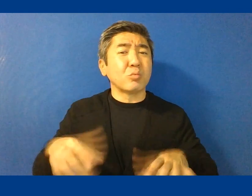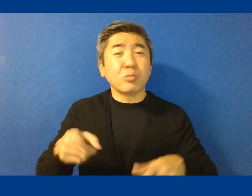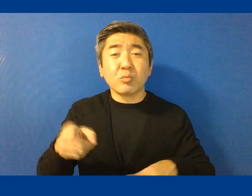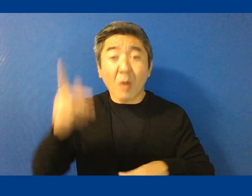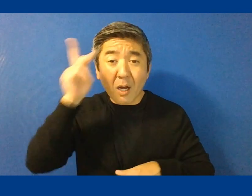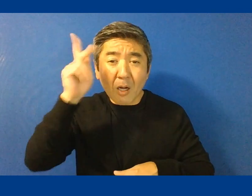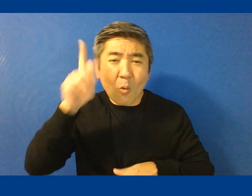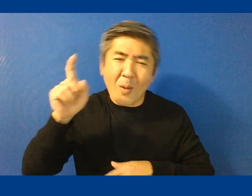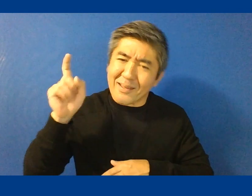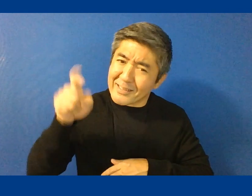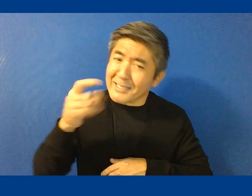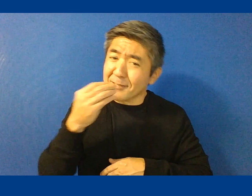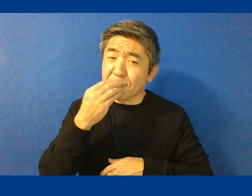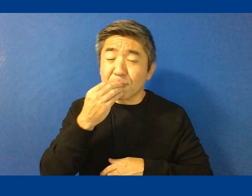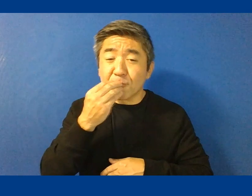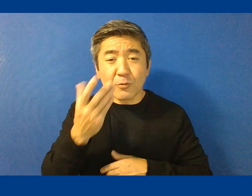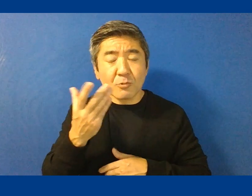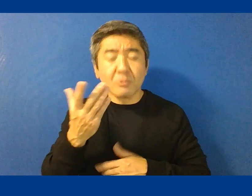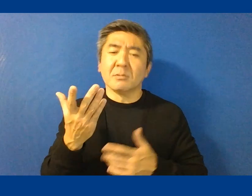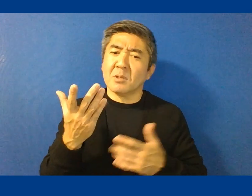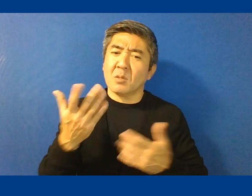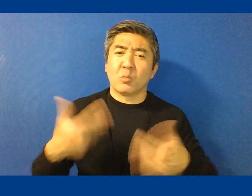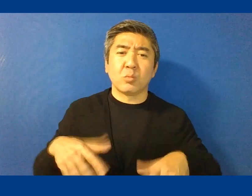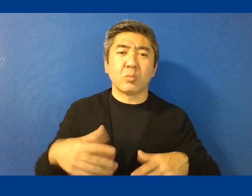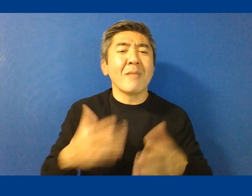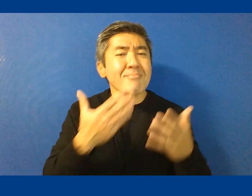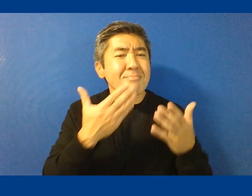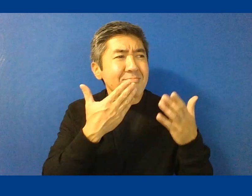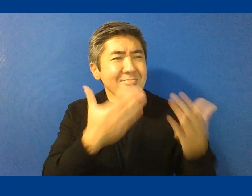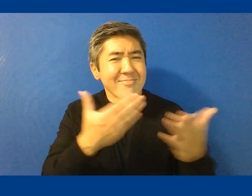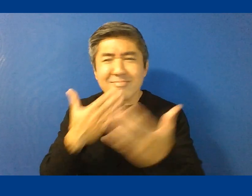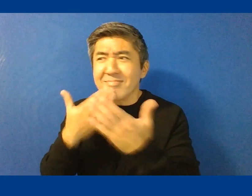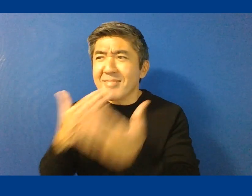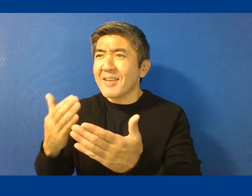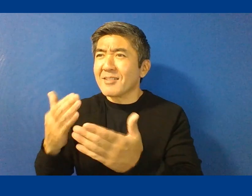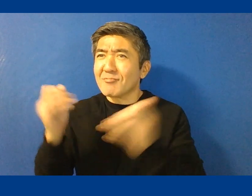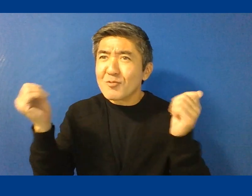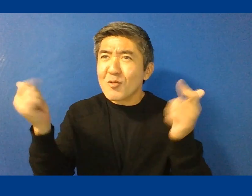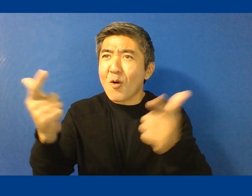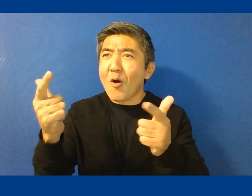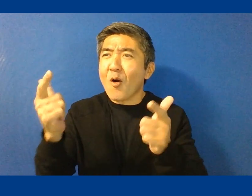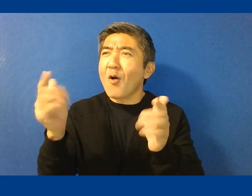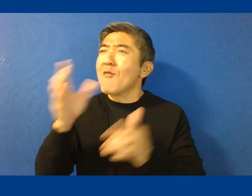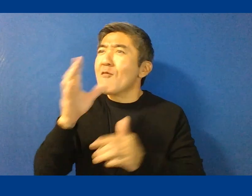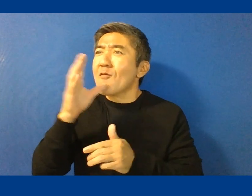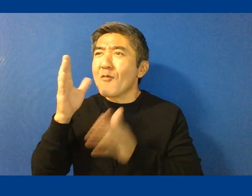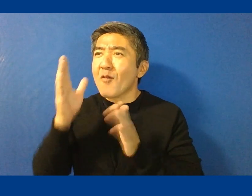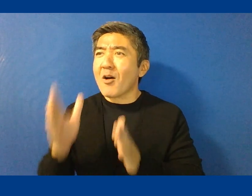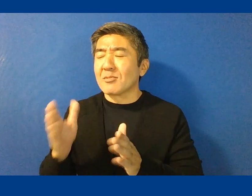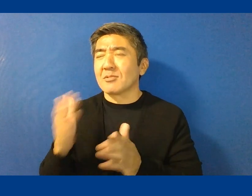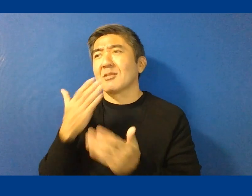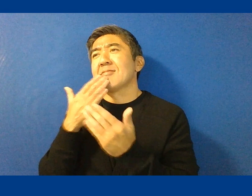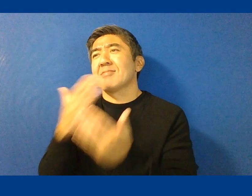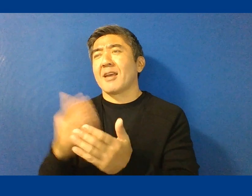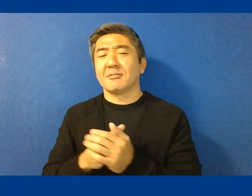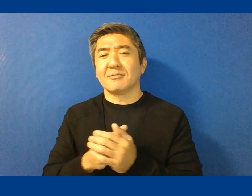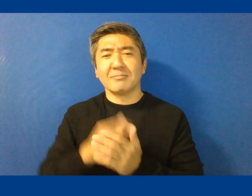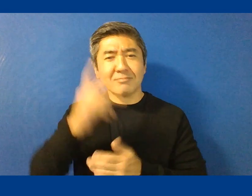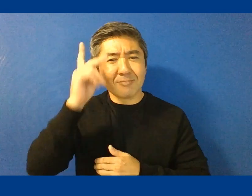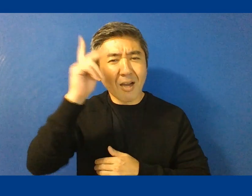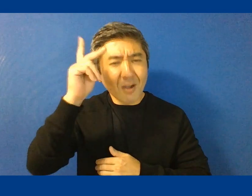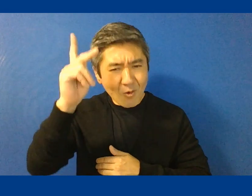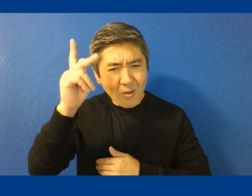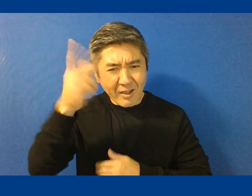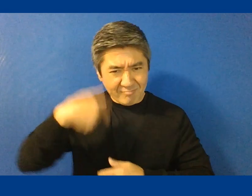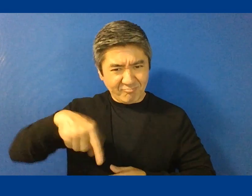unprecedented demand during the coronavirus epidemic. So special thanks to all those farmers. We're going to get there, Kauai. In order to